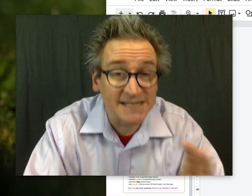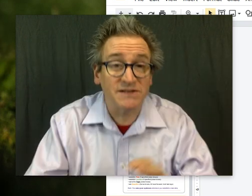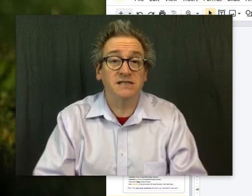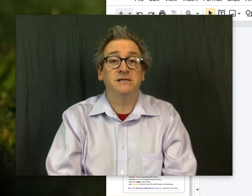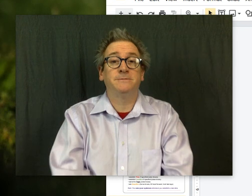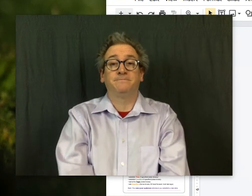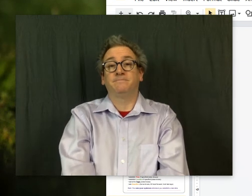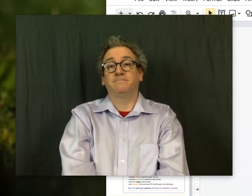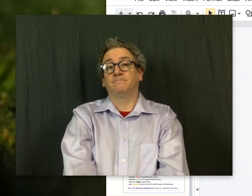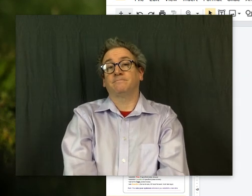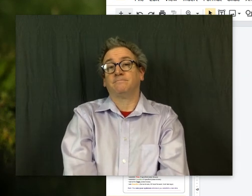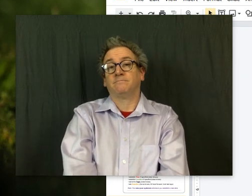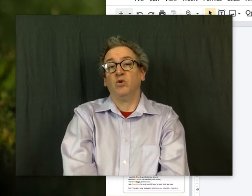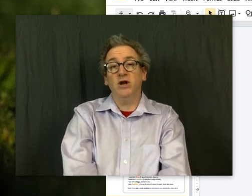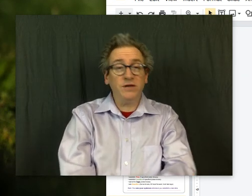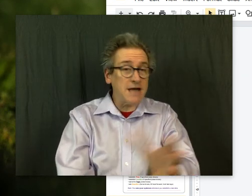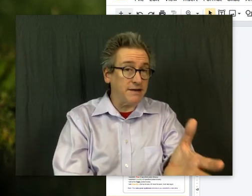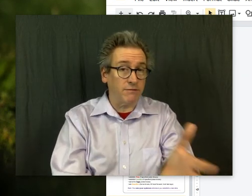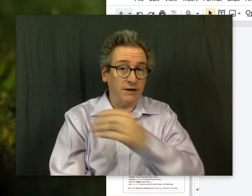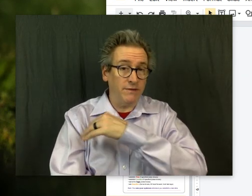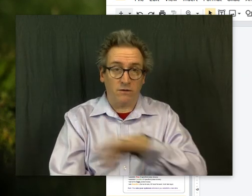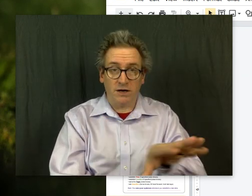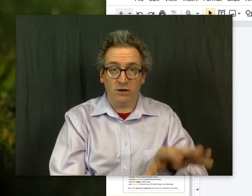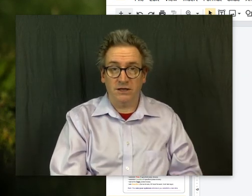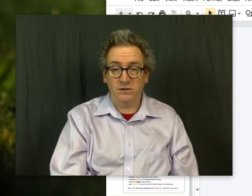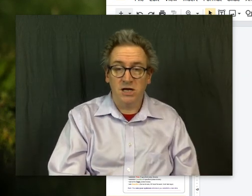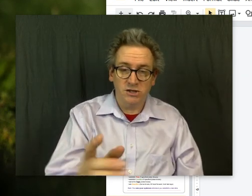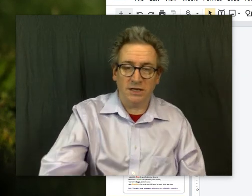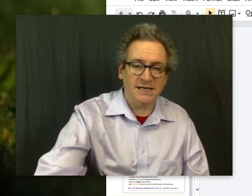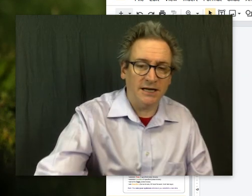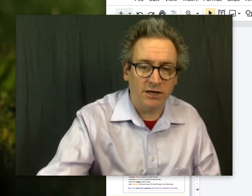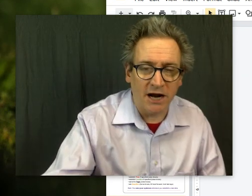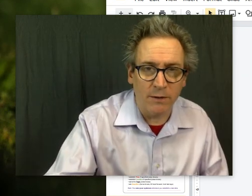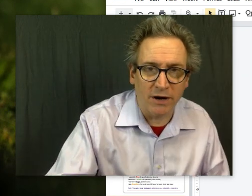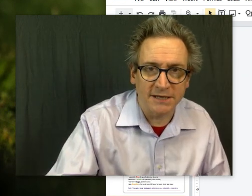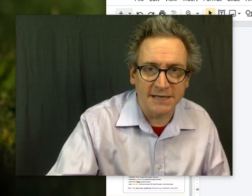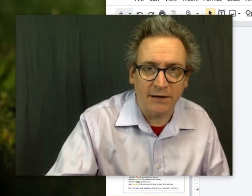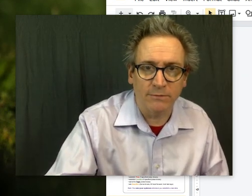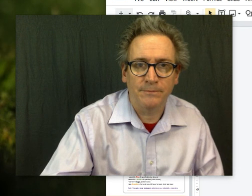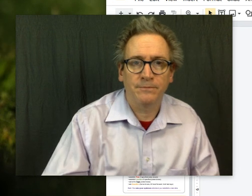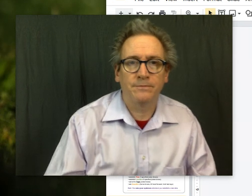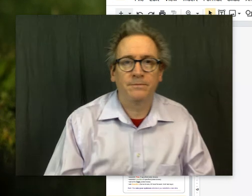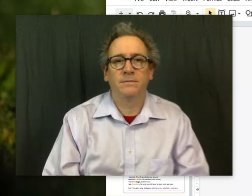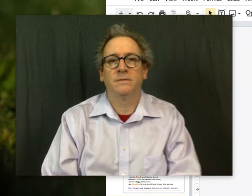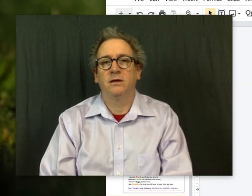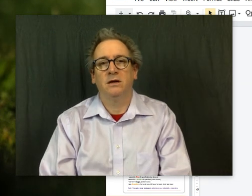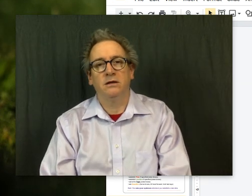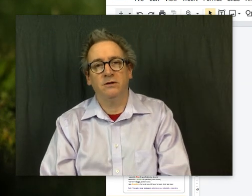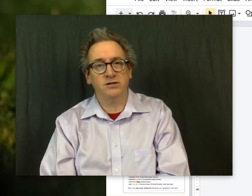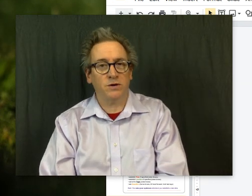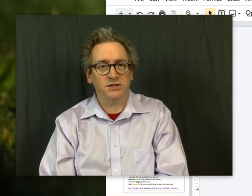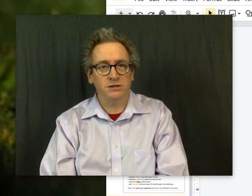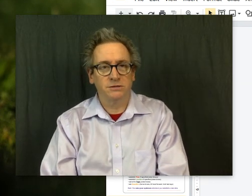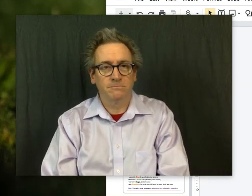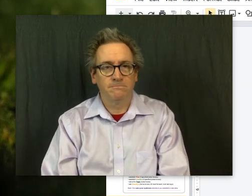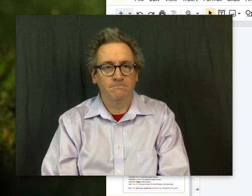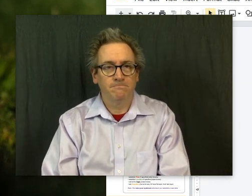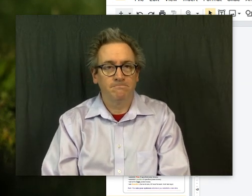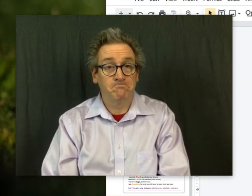Next set of sentences. We know the topics already. We've already looked at those. So let's take a look at how we break this down. There's the